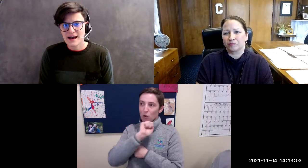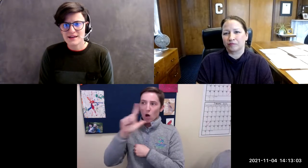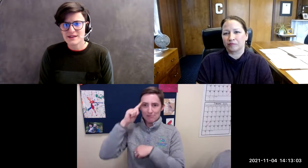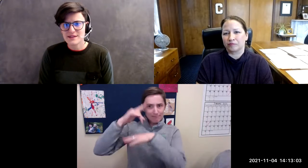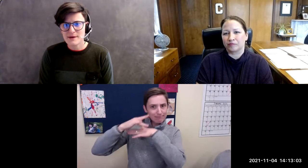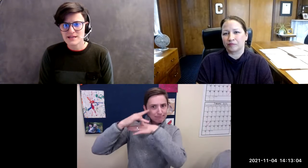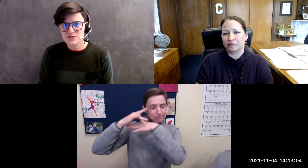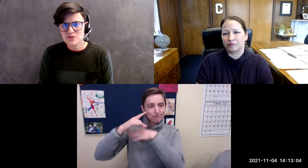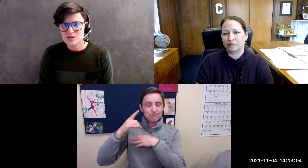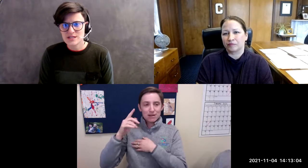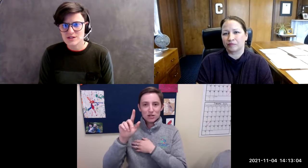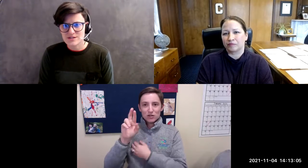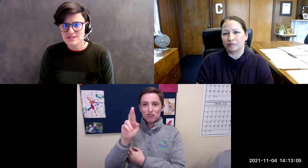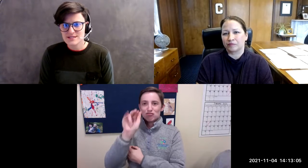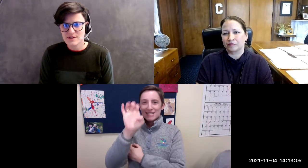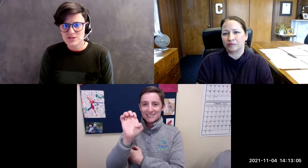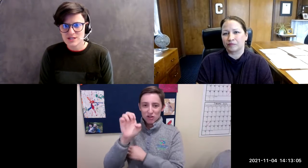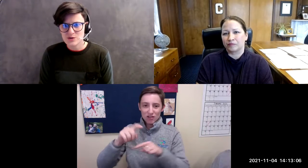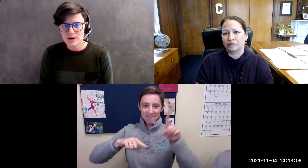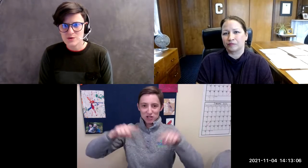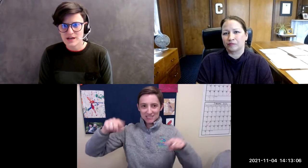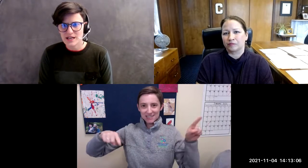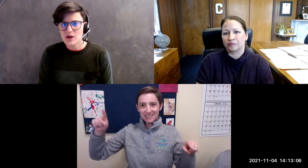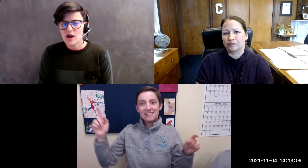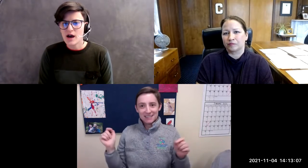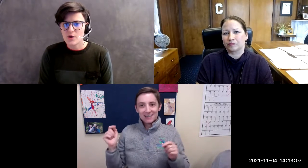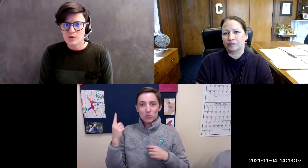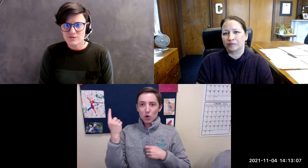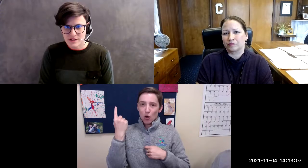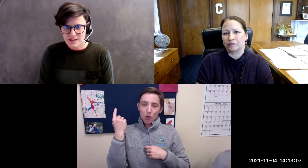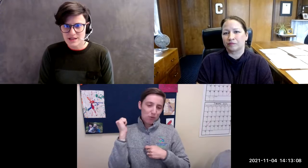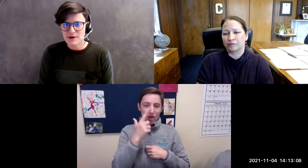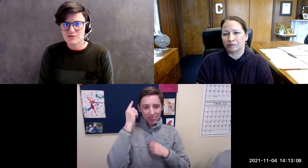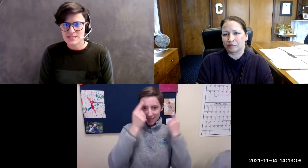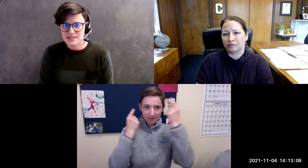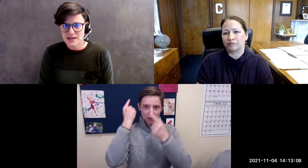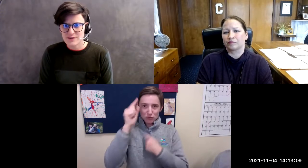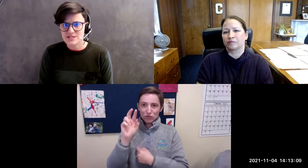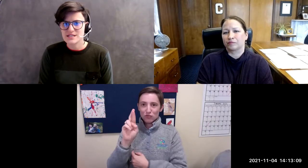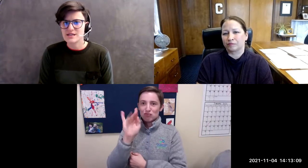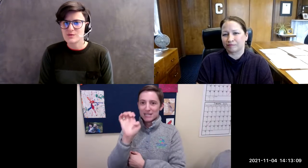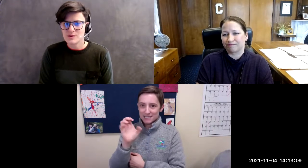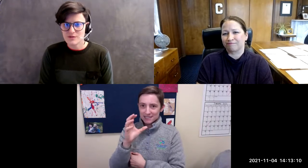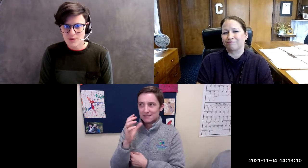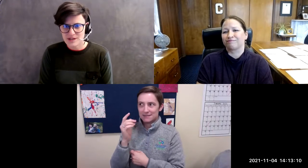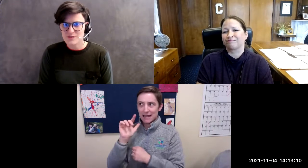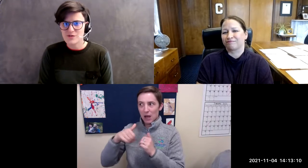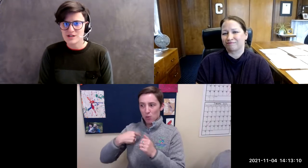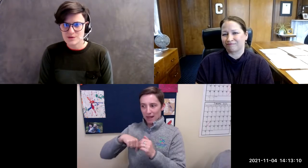I think in the past 2 years, especially in 2020, we've been thinking about race and diversity. We've all been confronted